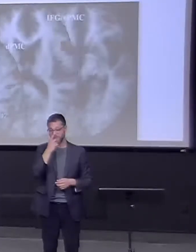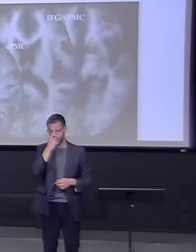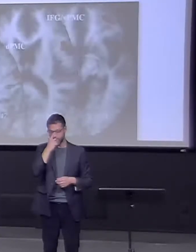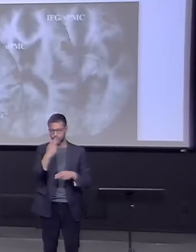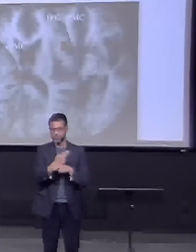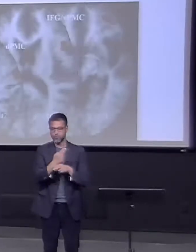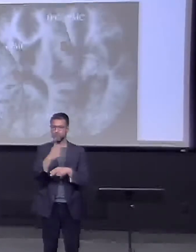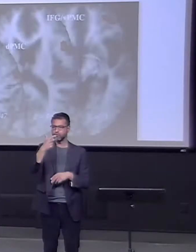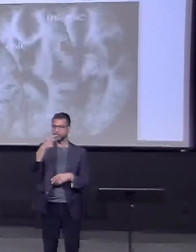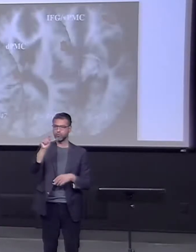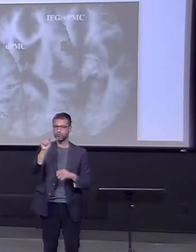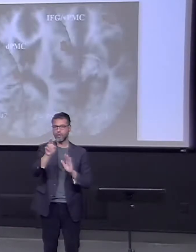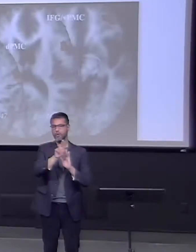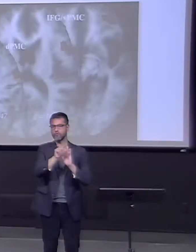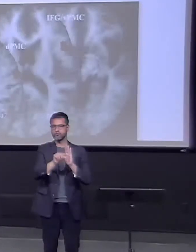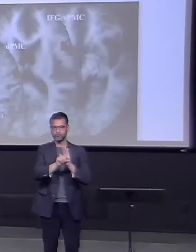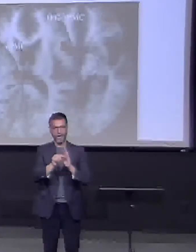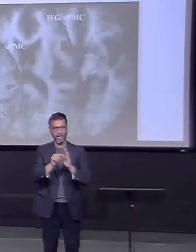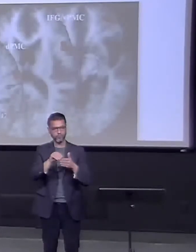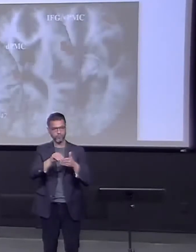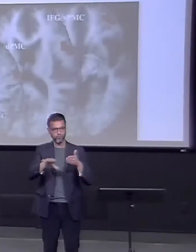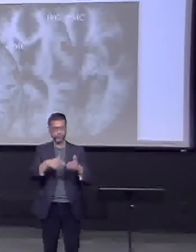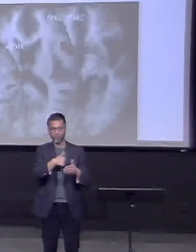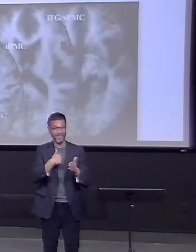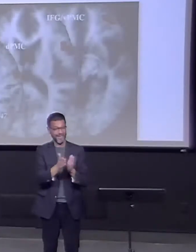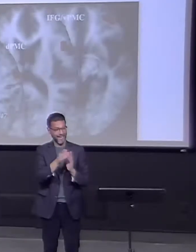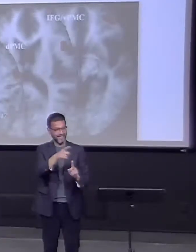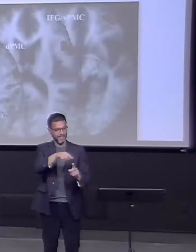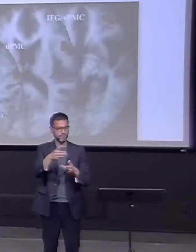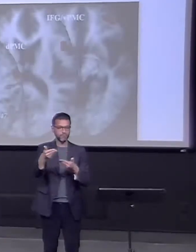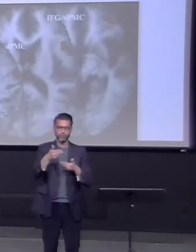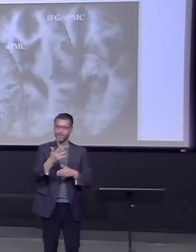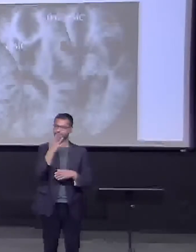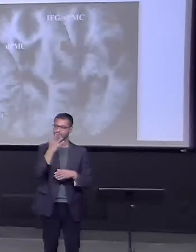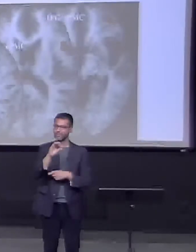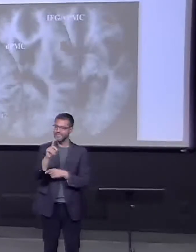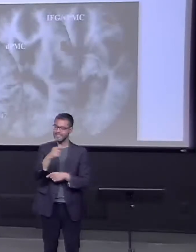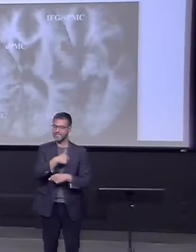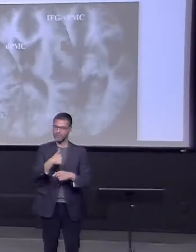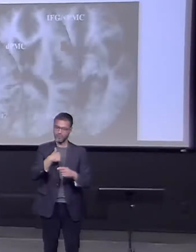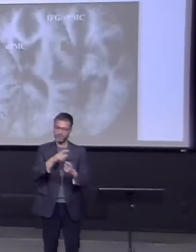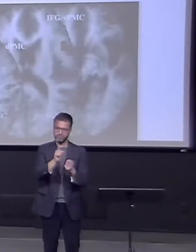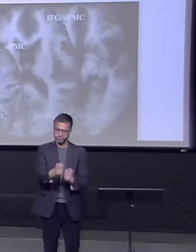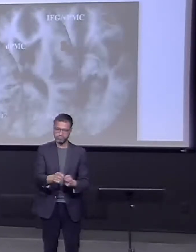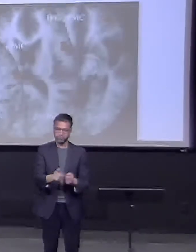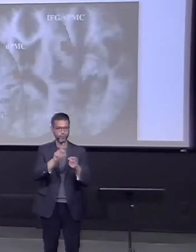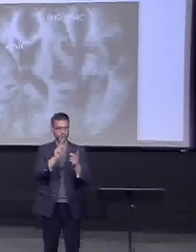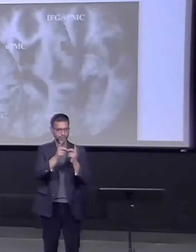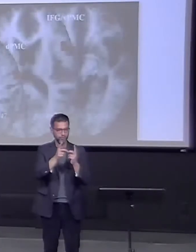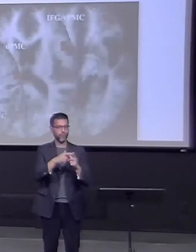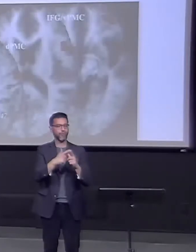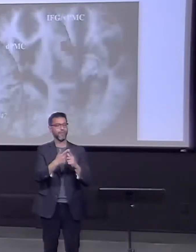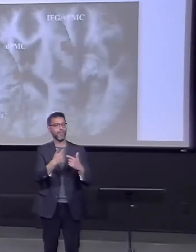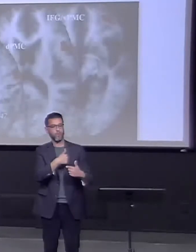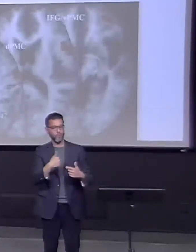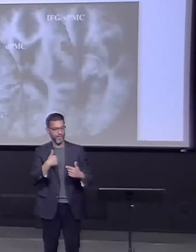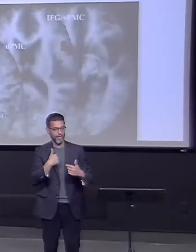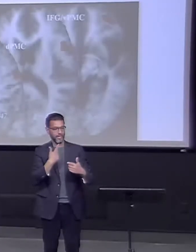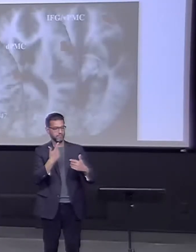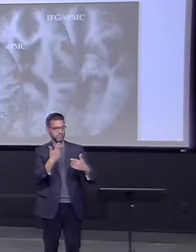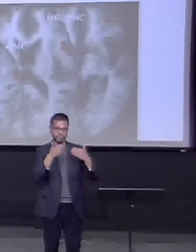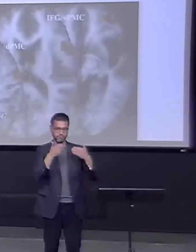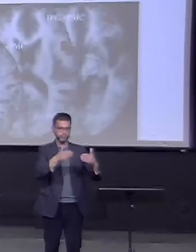Georgetown undergrads and asked them, bring your favorite CD and we'll digitize them, and then you go in the scanner and then we play these songs to